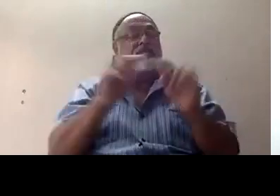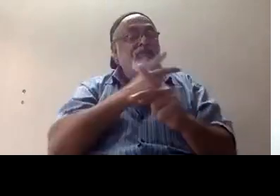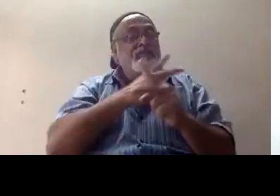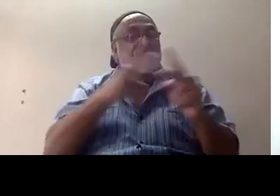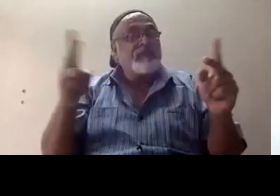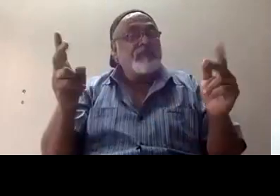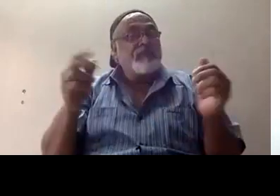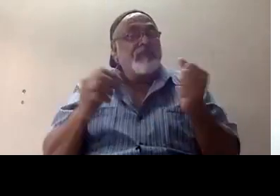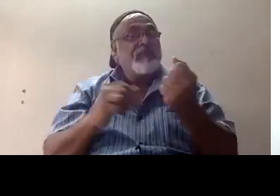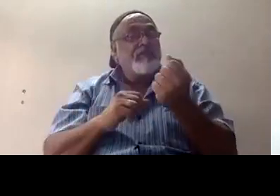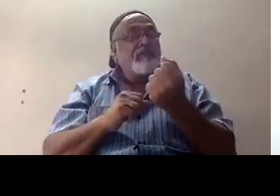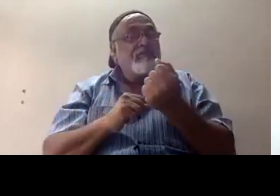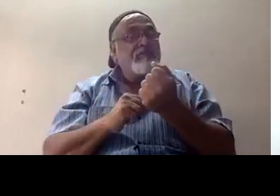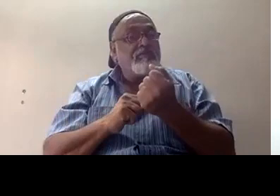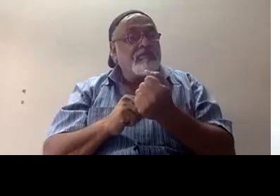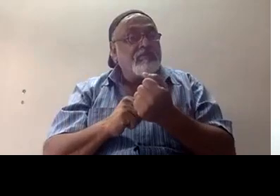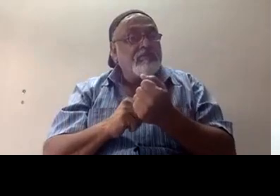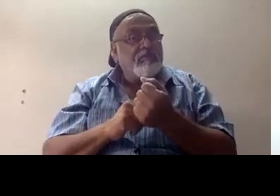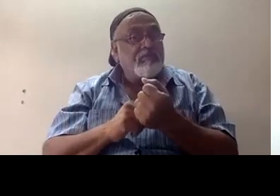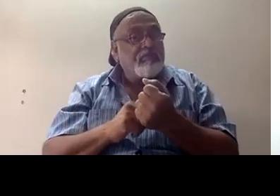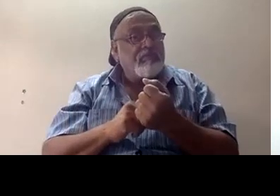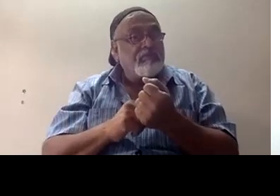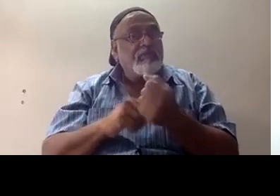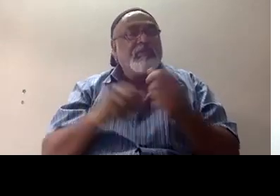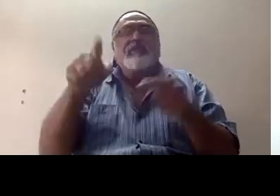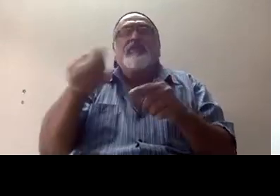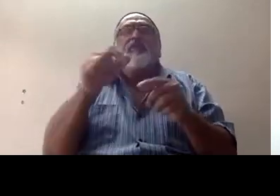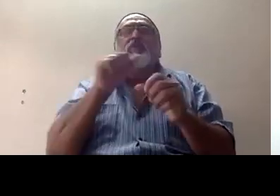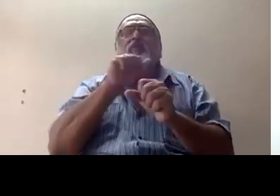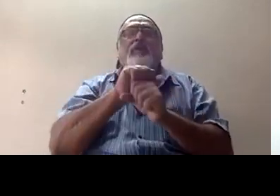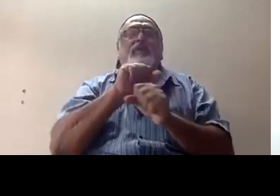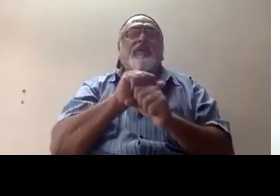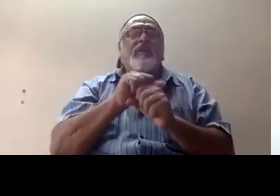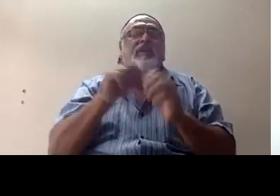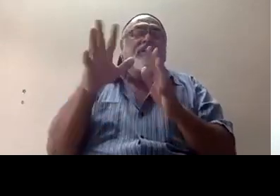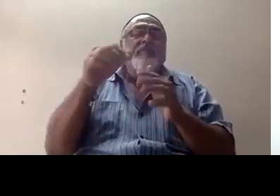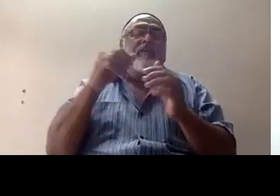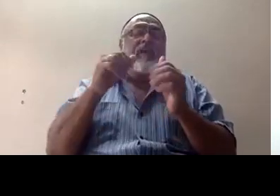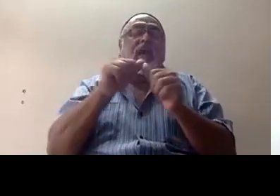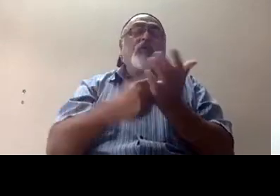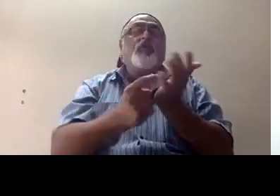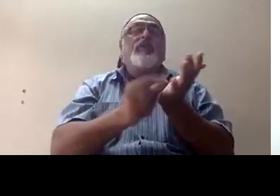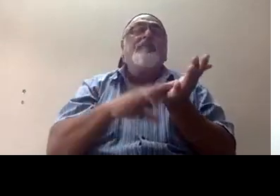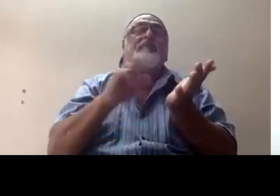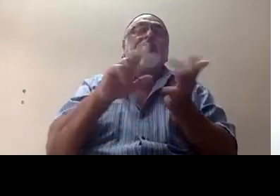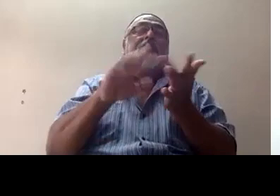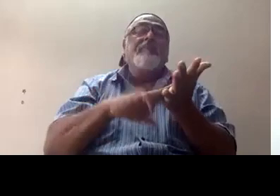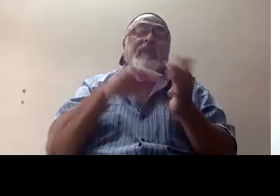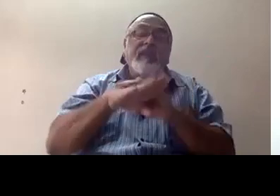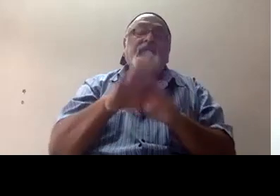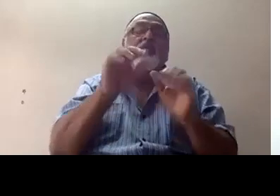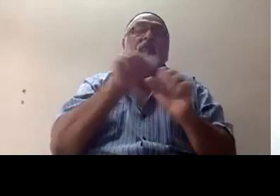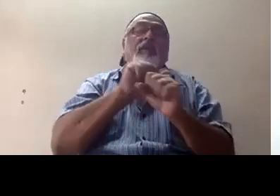an Unreasonable Fellow 2011 Boulder, Colorado for Arunib's work chosen to be one of the best social